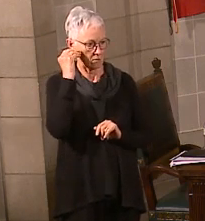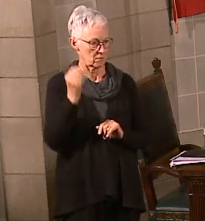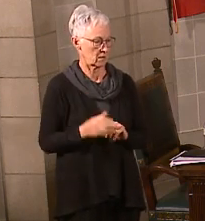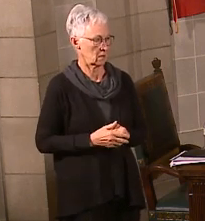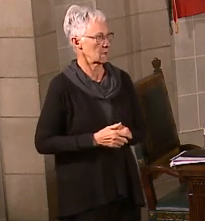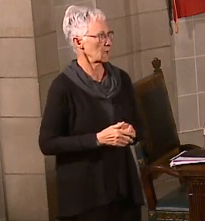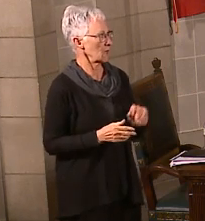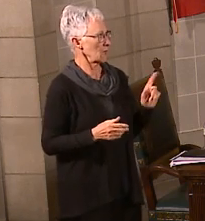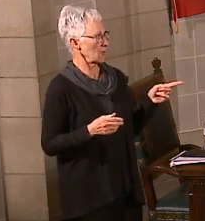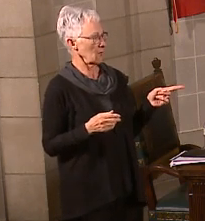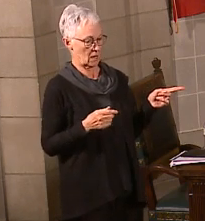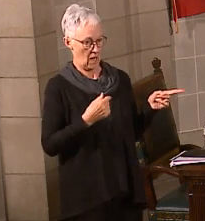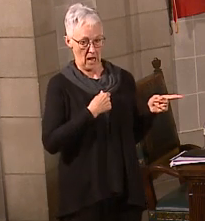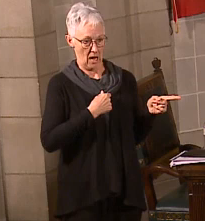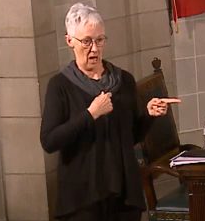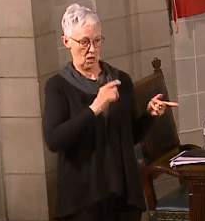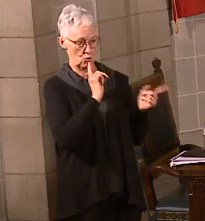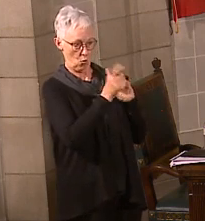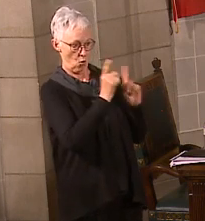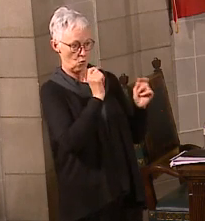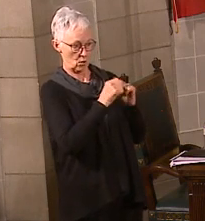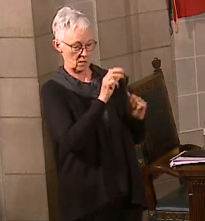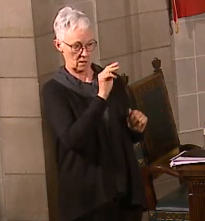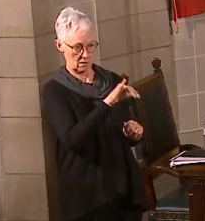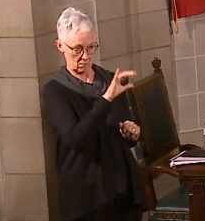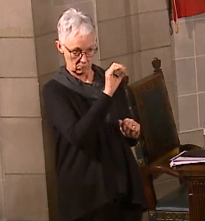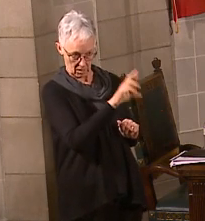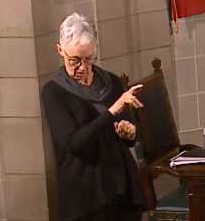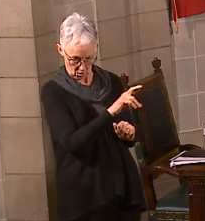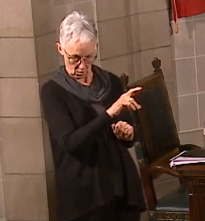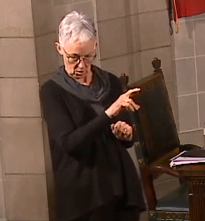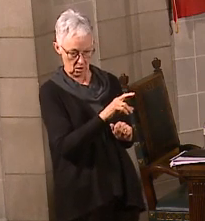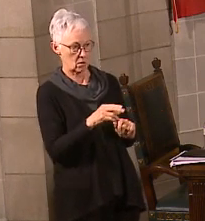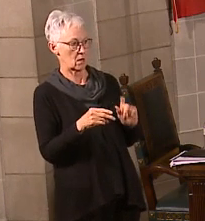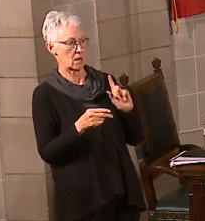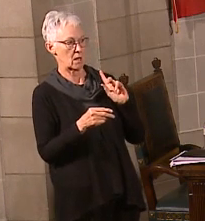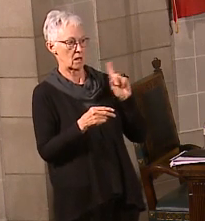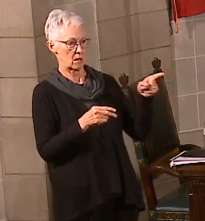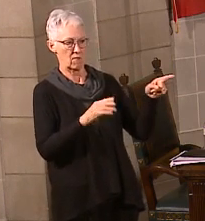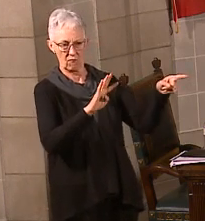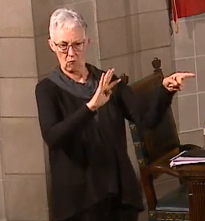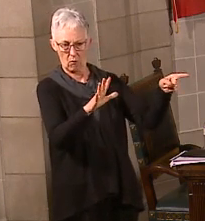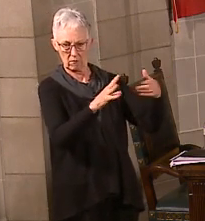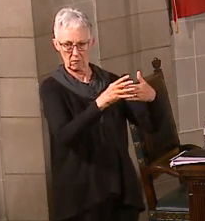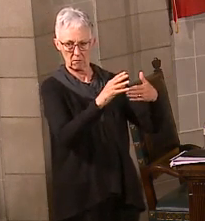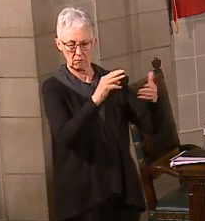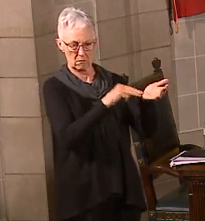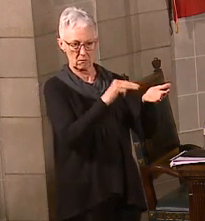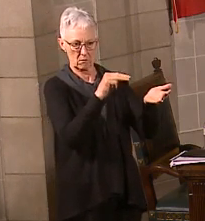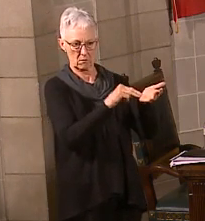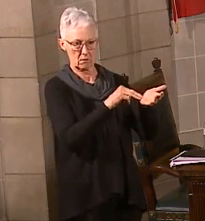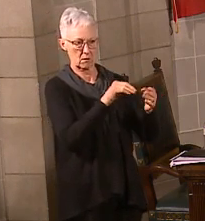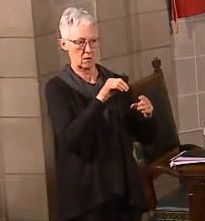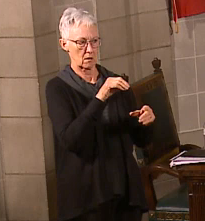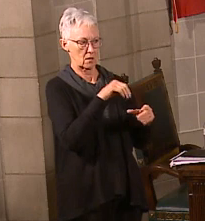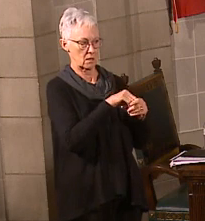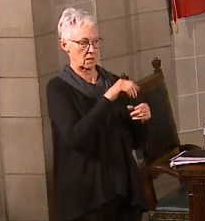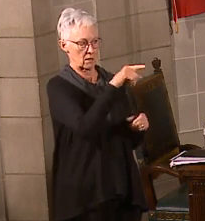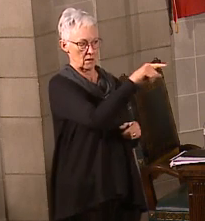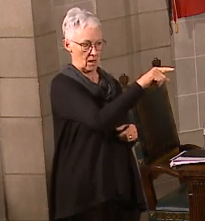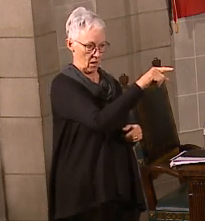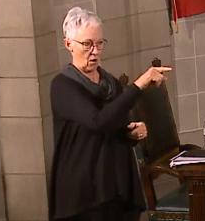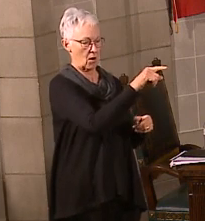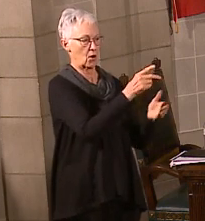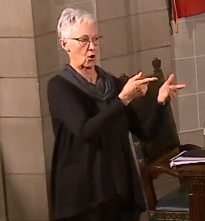asked me for that. I think that was done through a letter that they had, 45 doctors had put into the Omaha World Herald. But